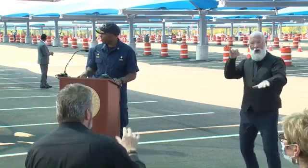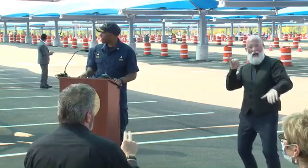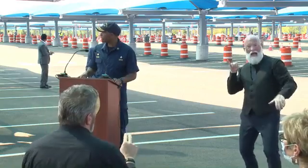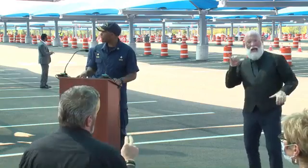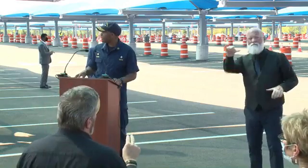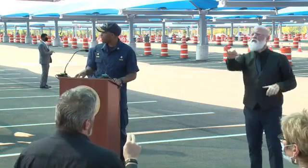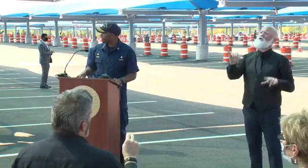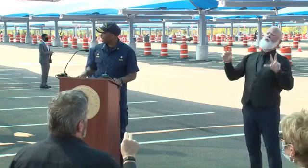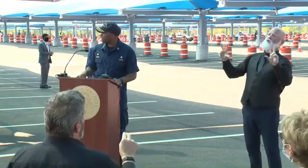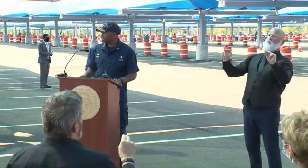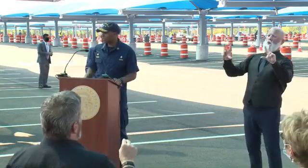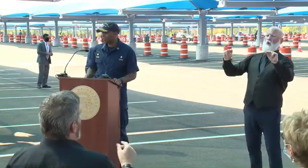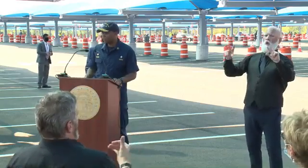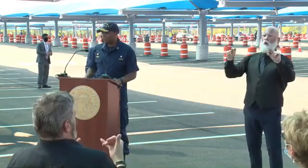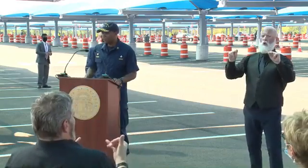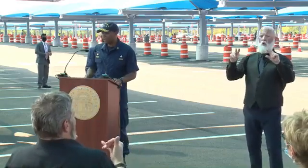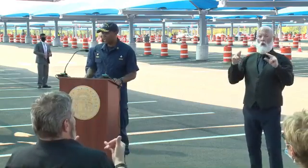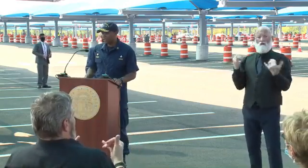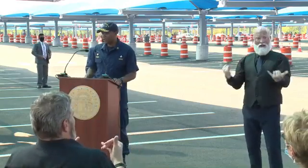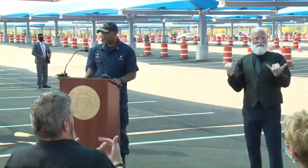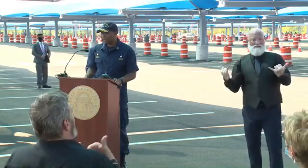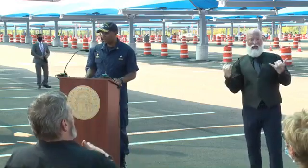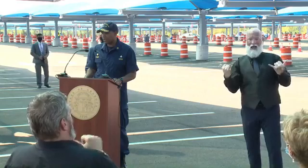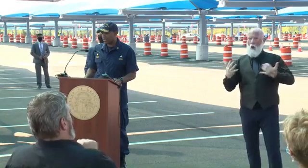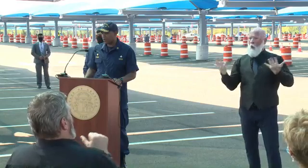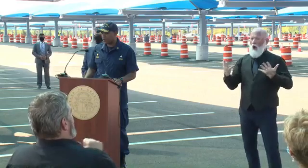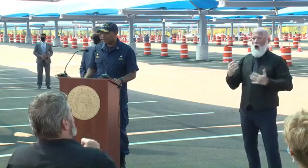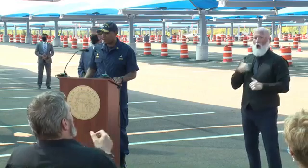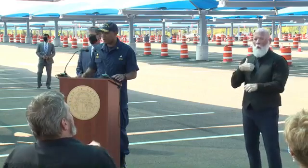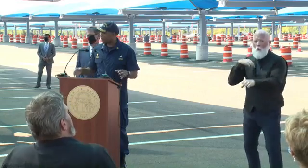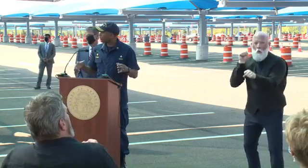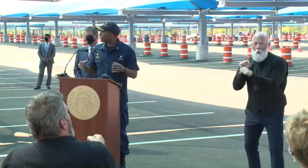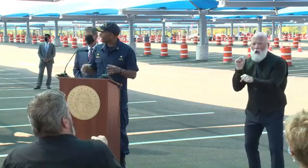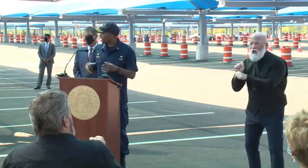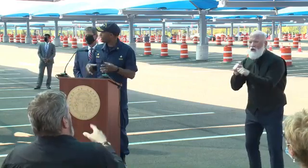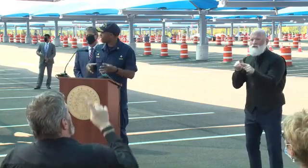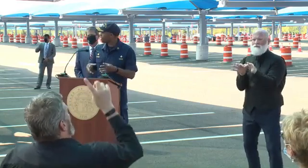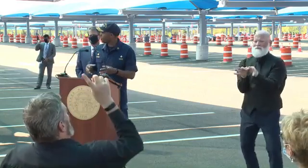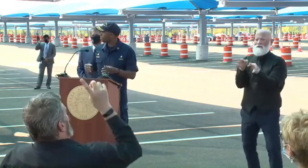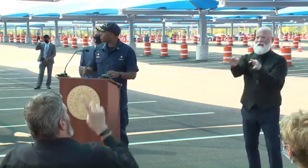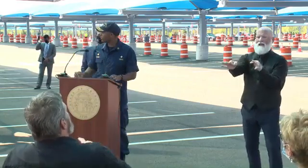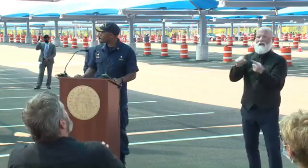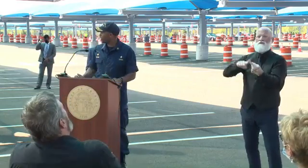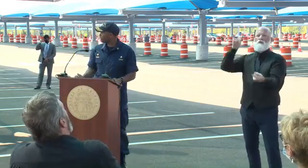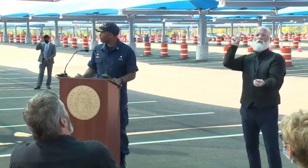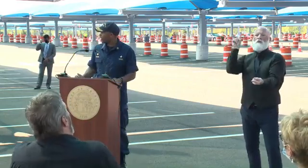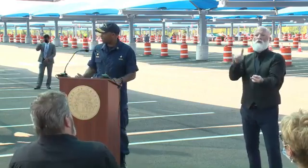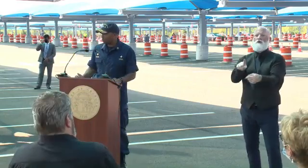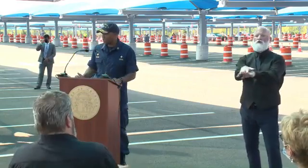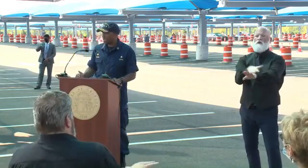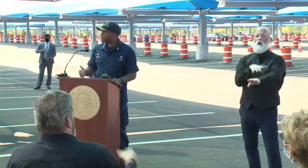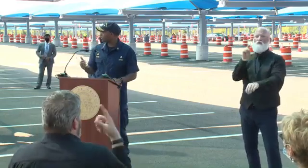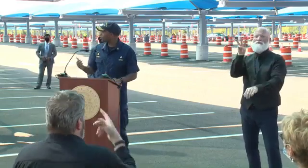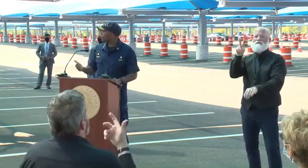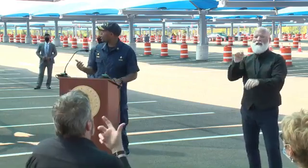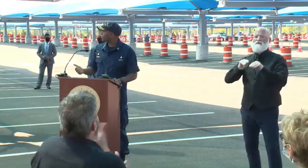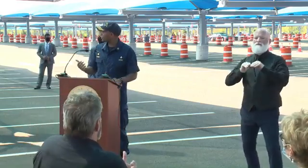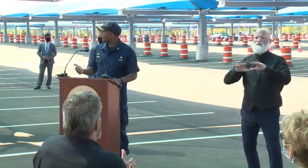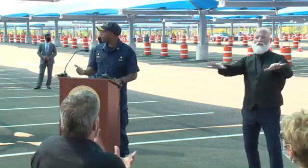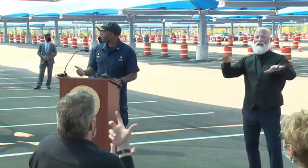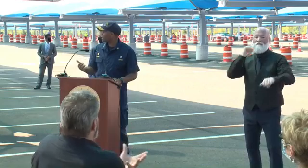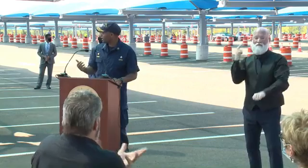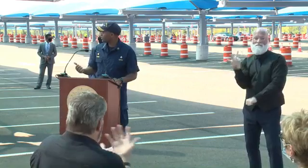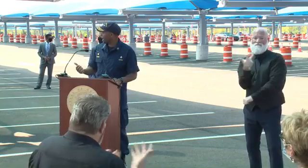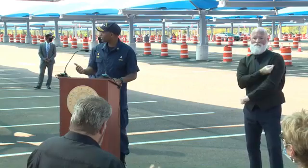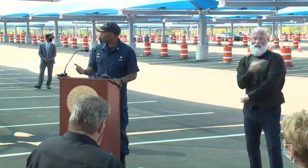of therapeutics, of vaccines, of the things that we know will help put an end to this once and for all, with as little loss